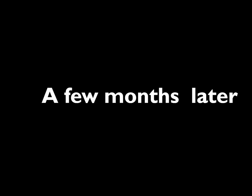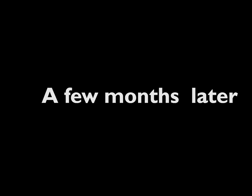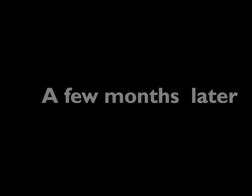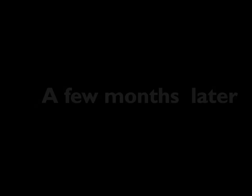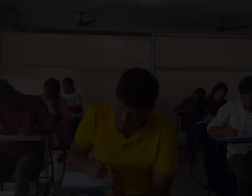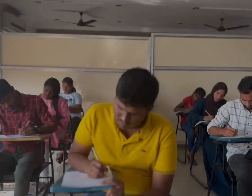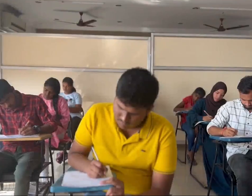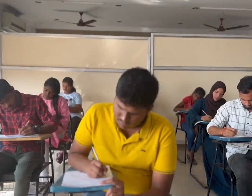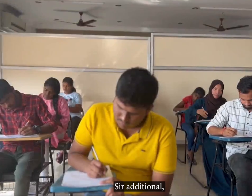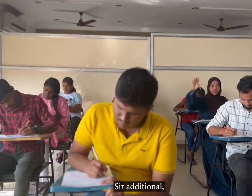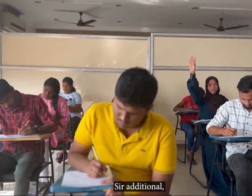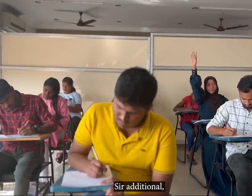Sir additional.